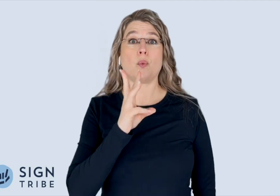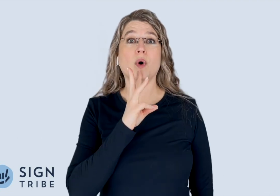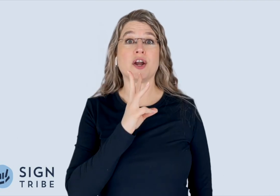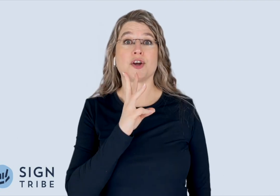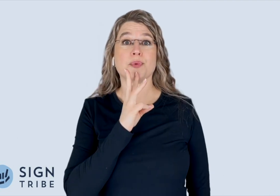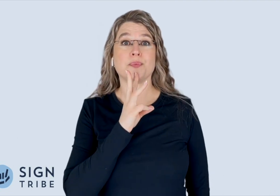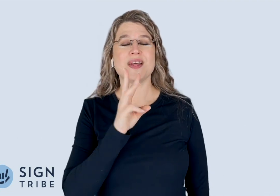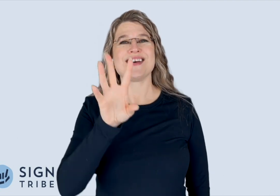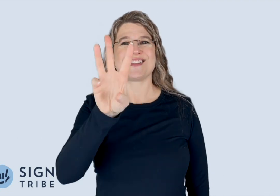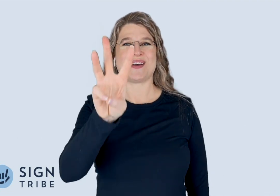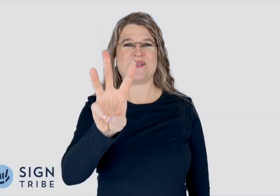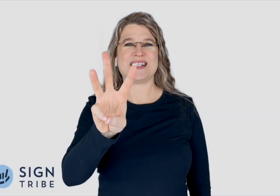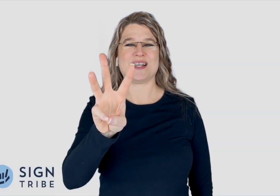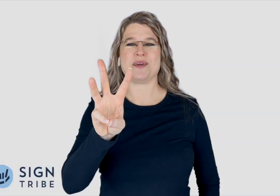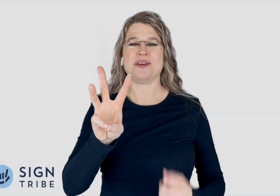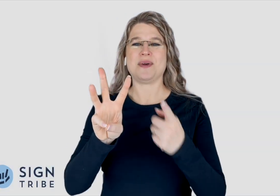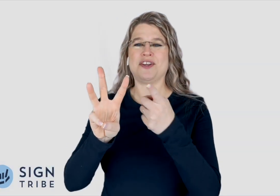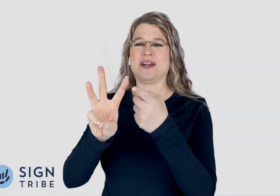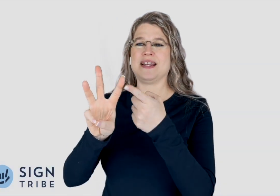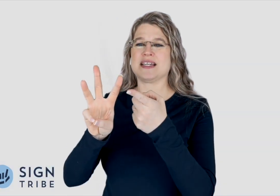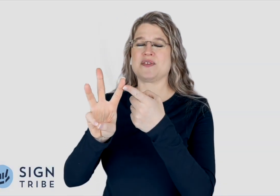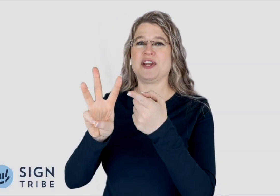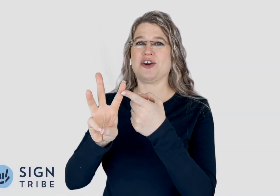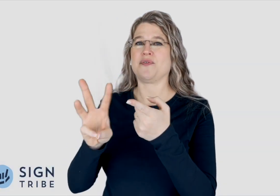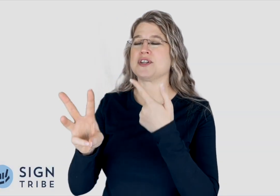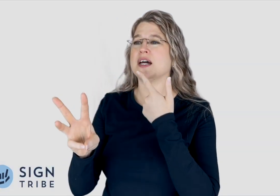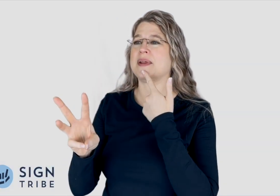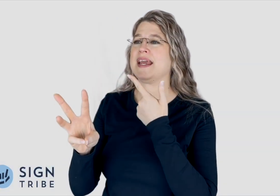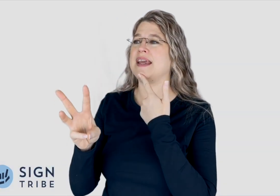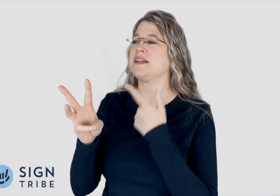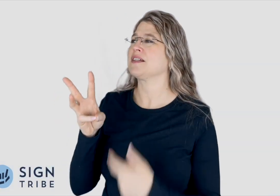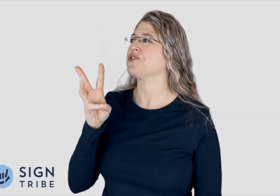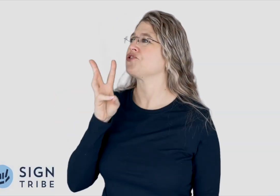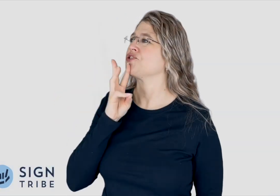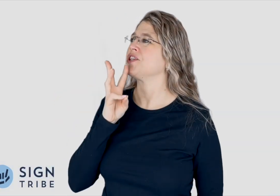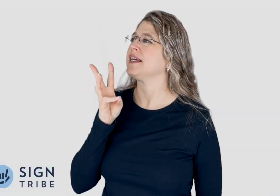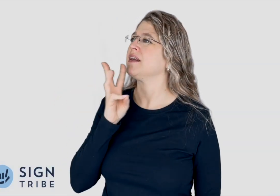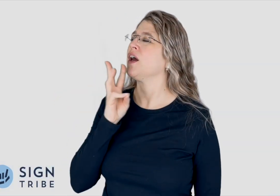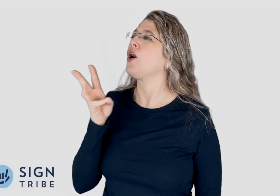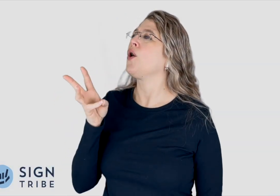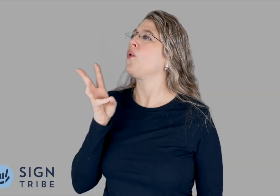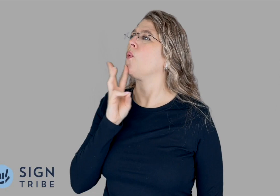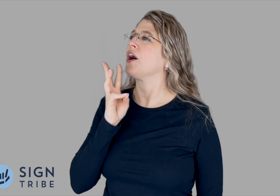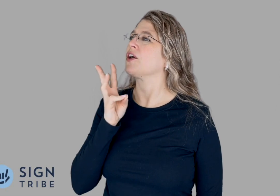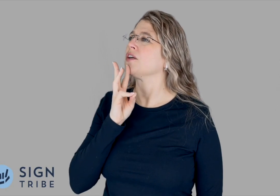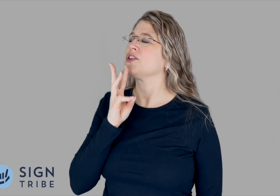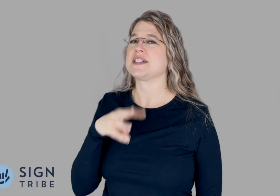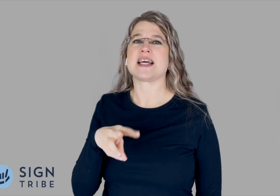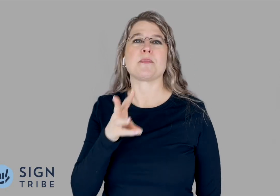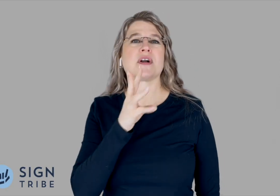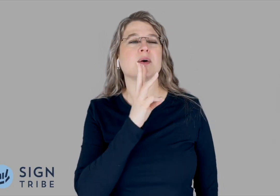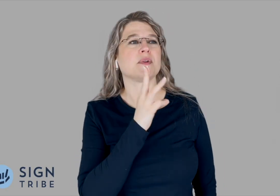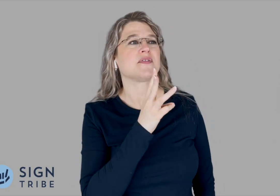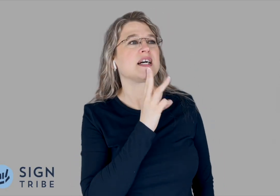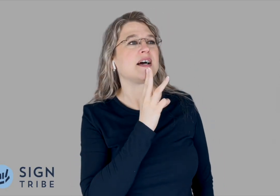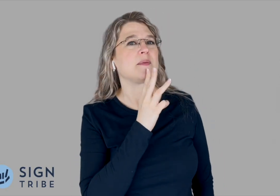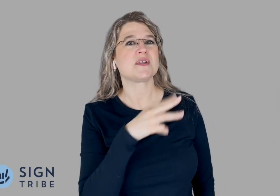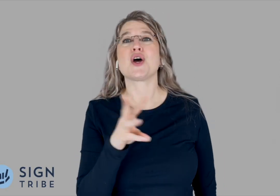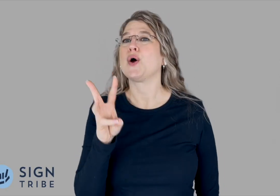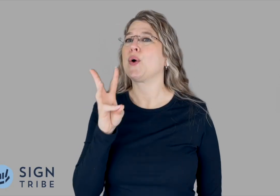Water. So have a W in your index finger of your dominant hand touches your chin. Water. Just tap a couple of times.